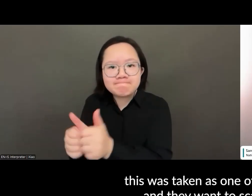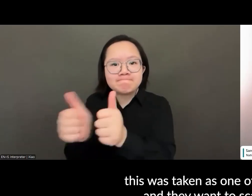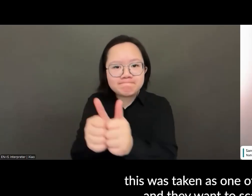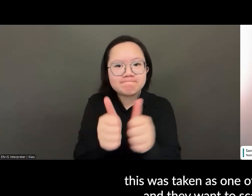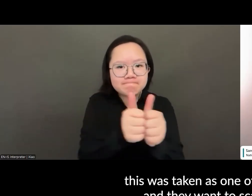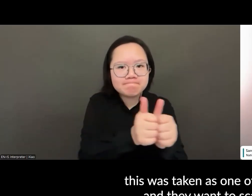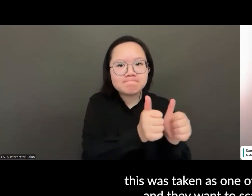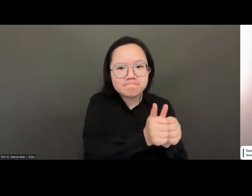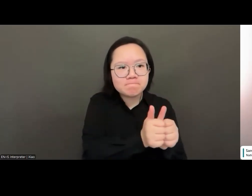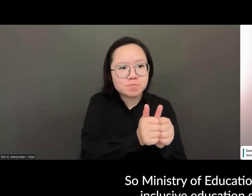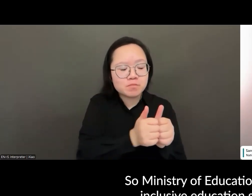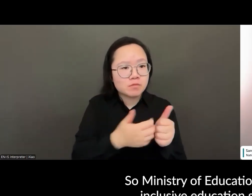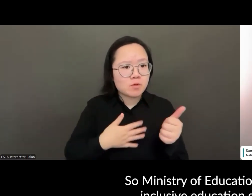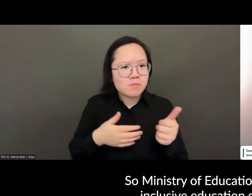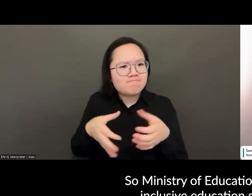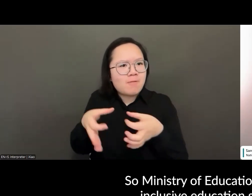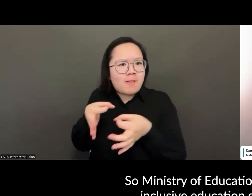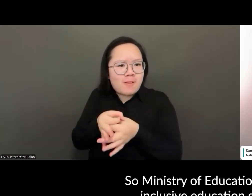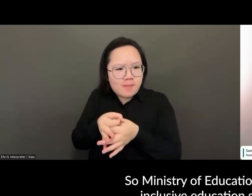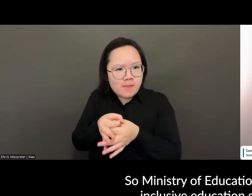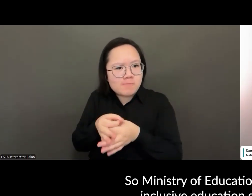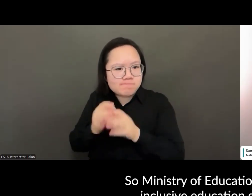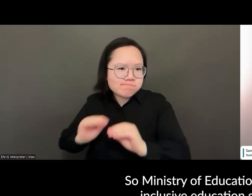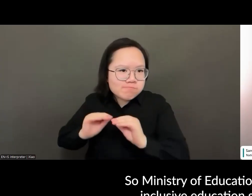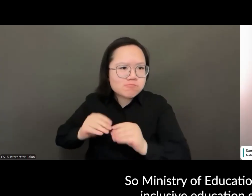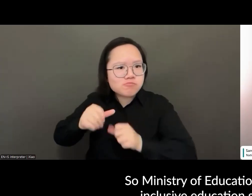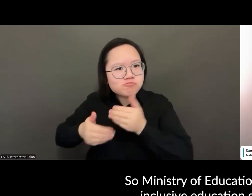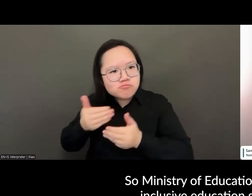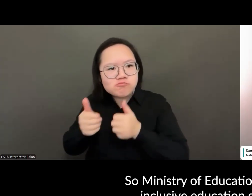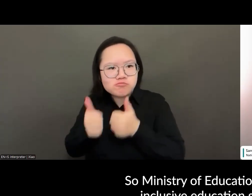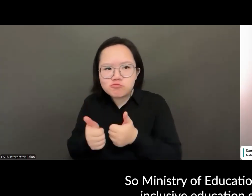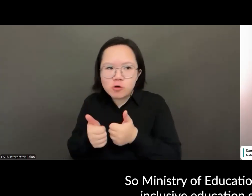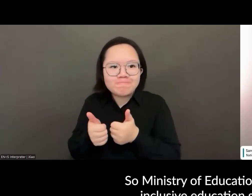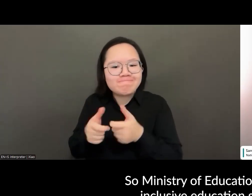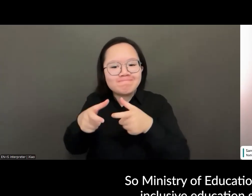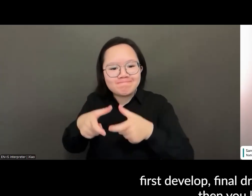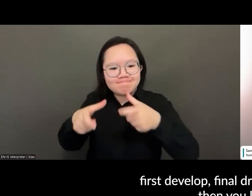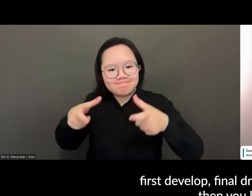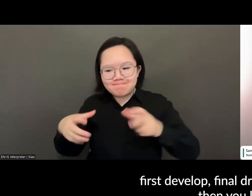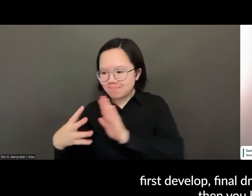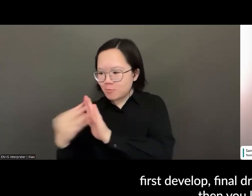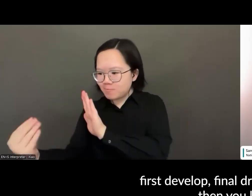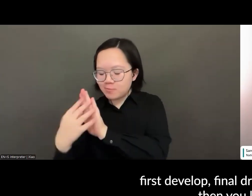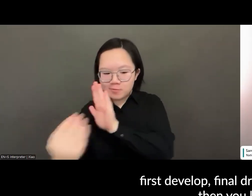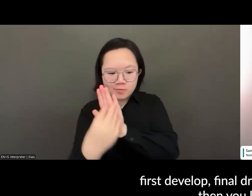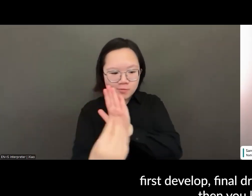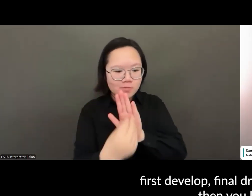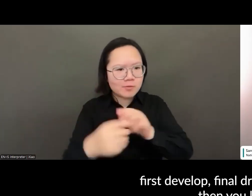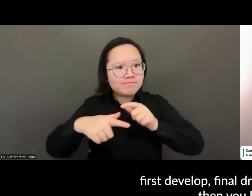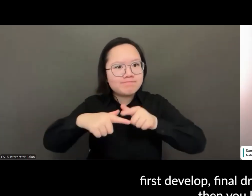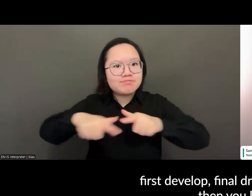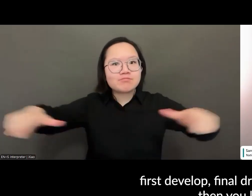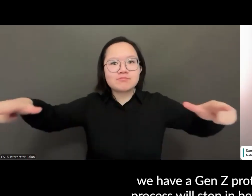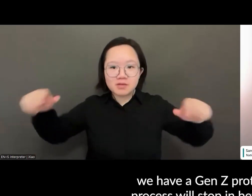want to scale it up as well. So Minister of Education then developed inclusive education standard. A draft was developed, final draft was